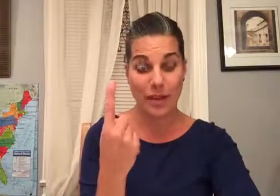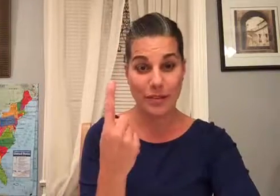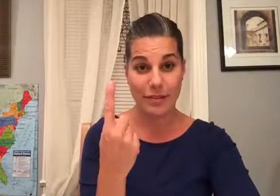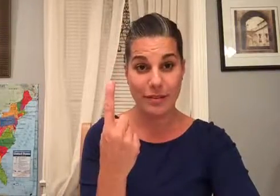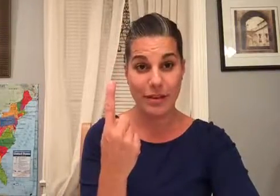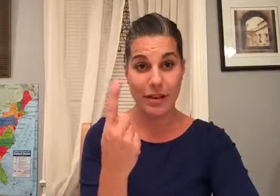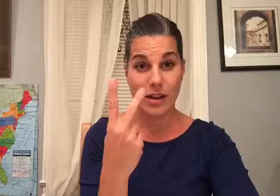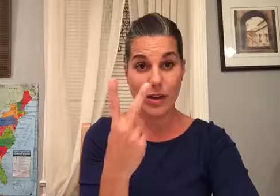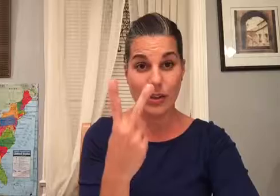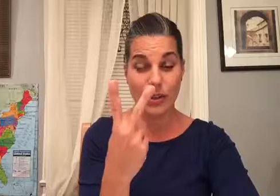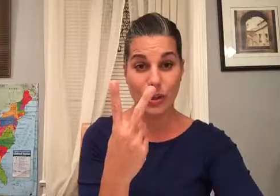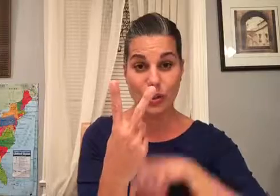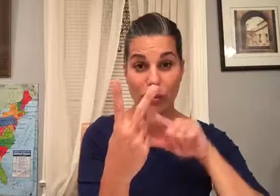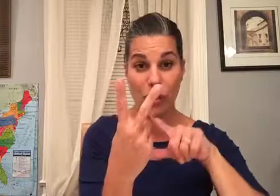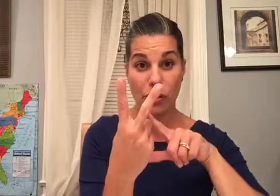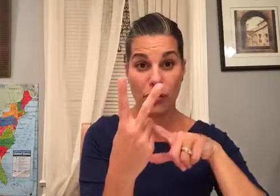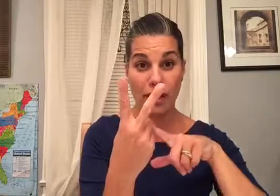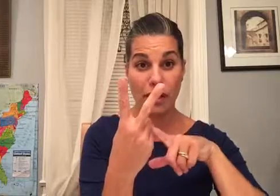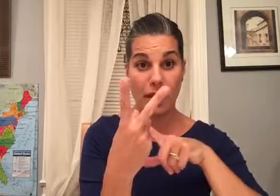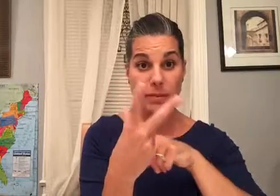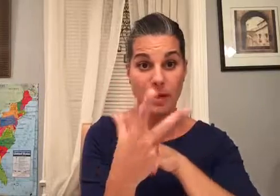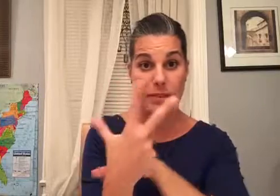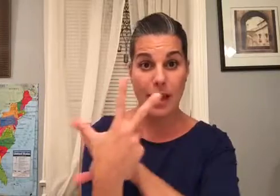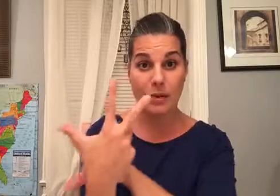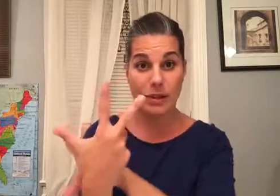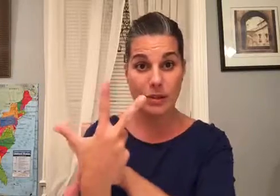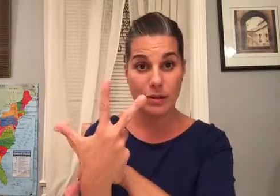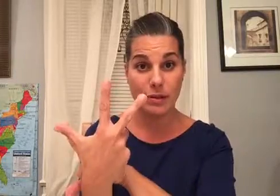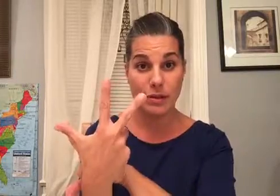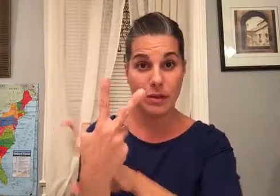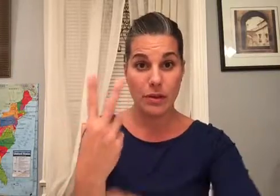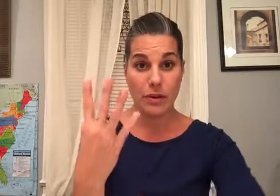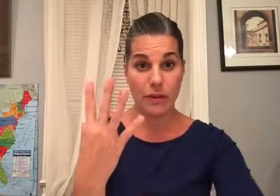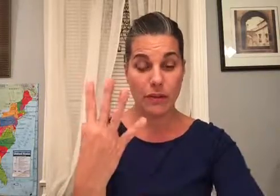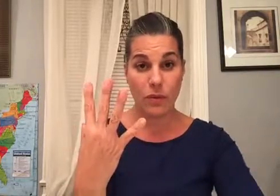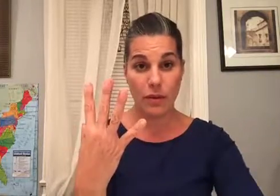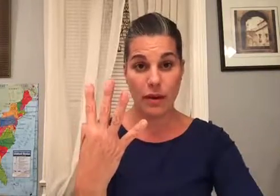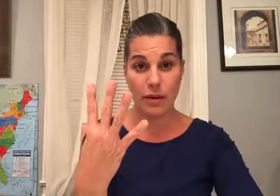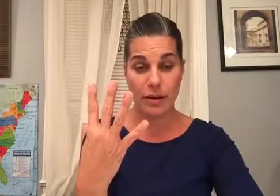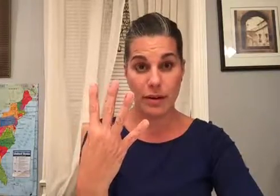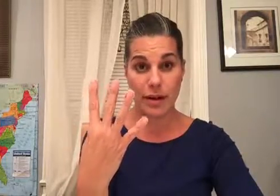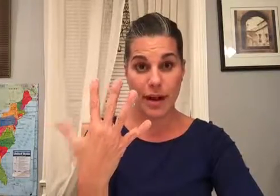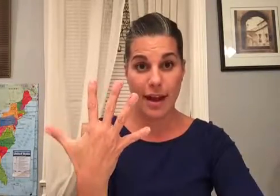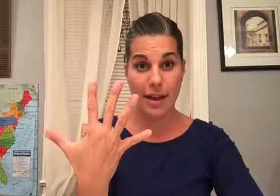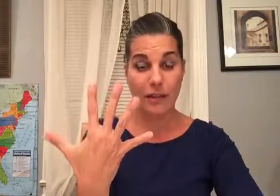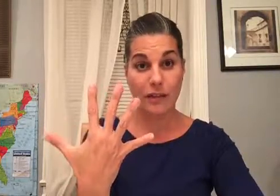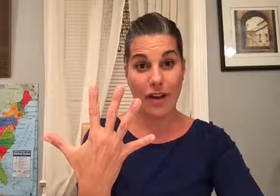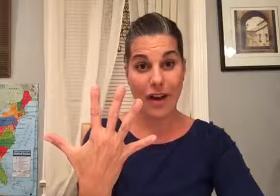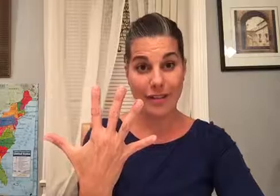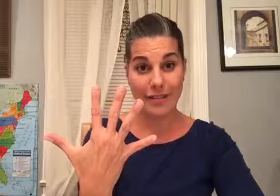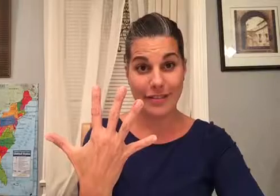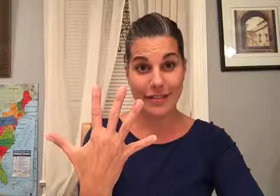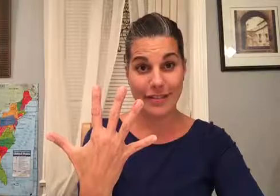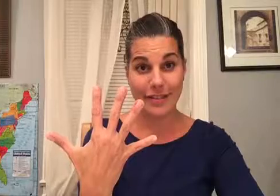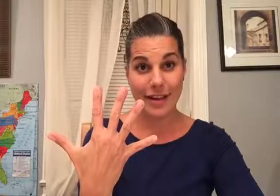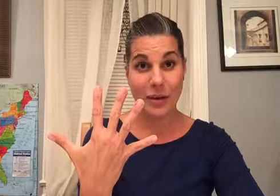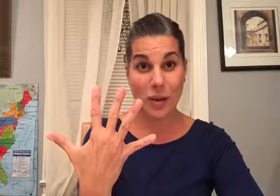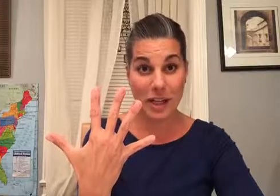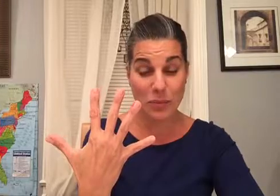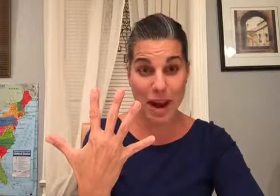1, 2, 3. The thumb comes out. 4 and 5. I want you to